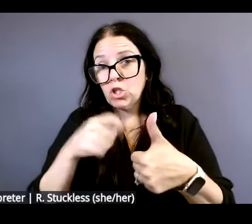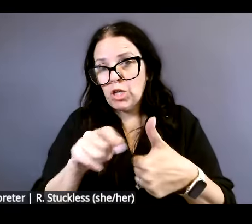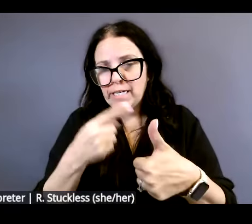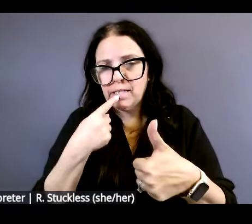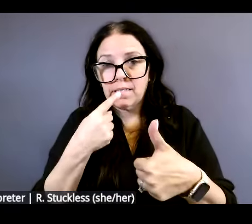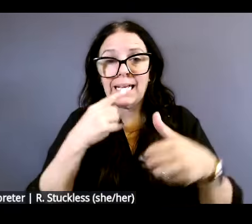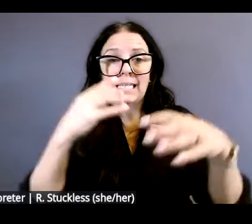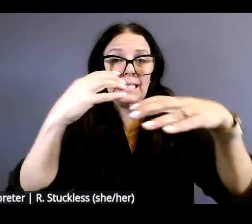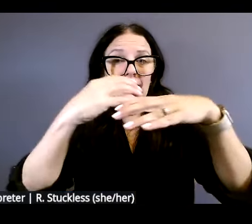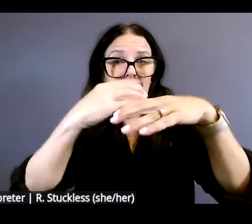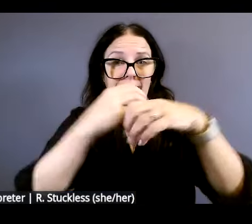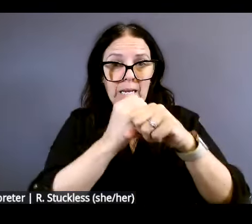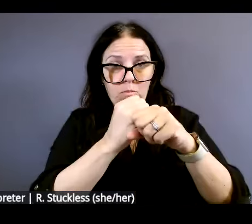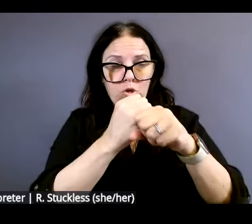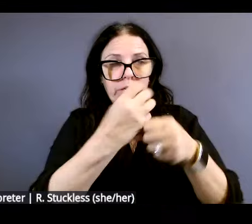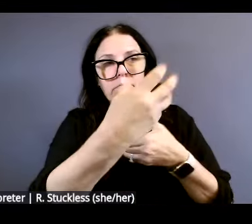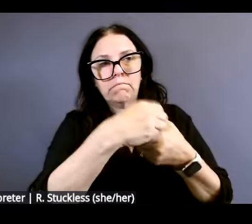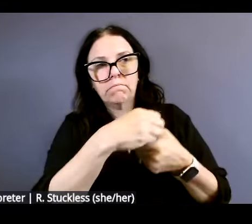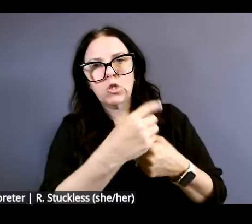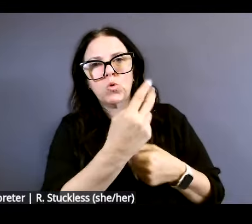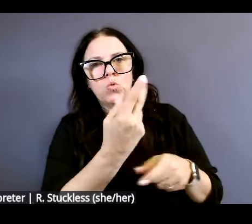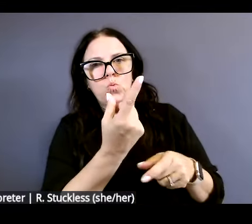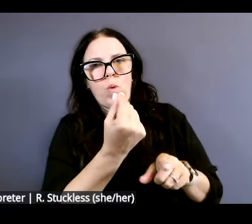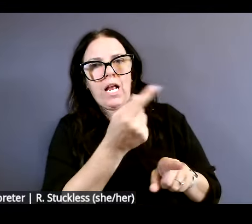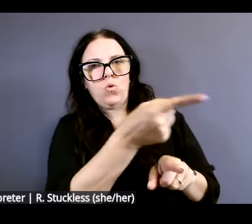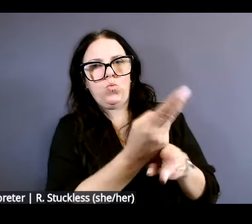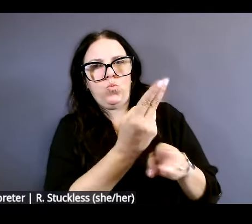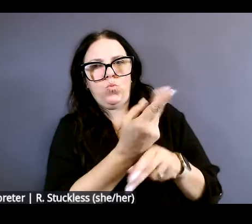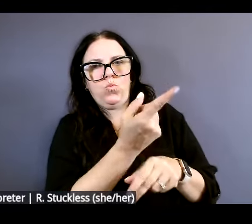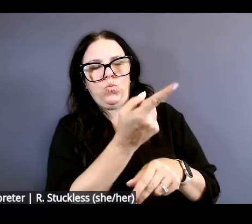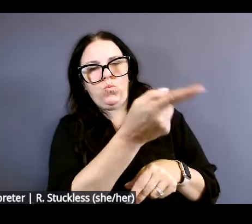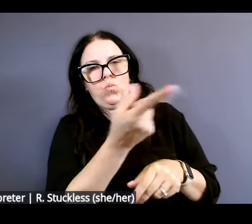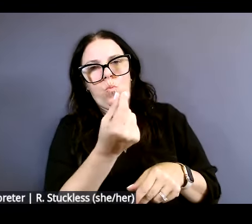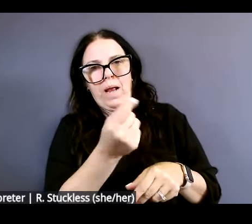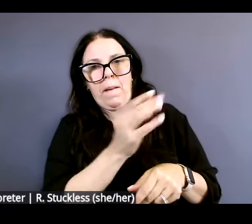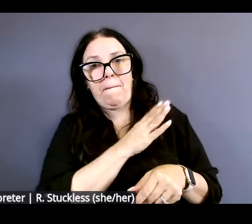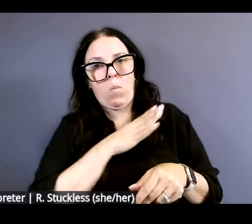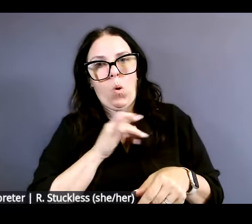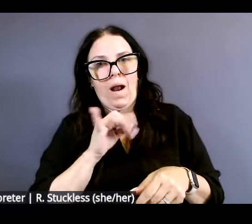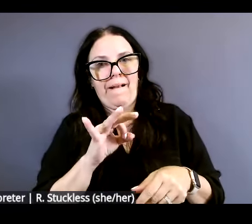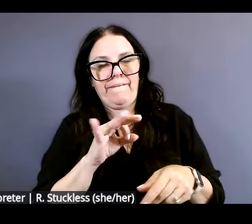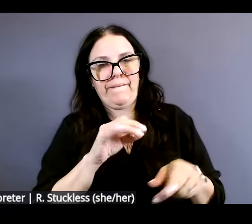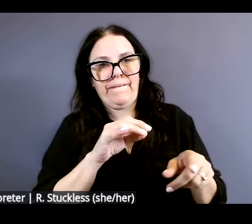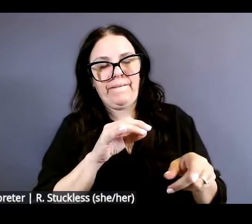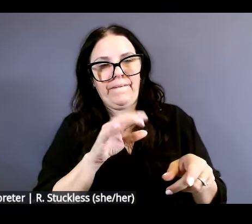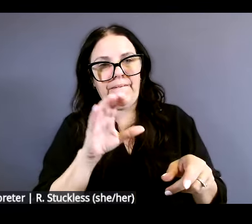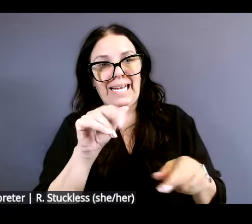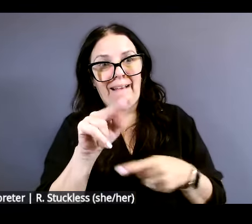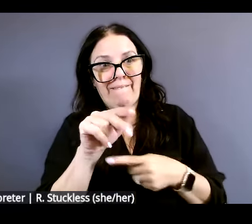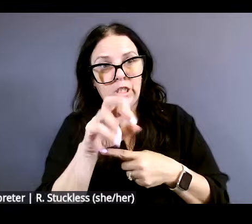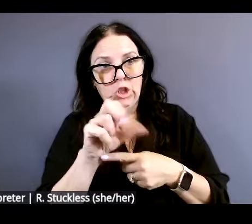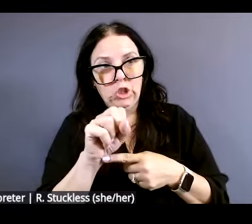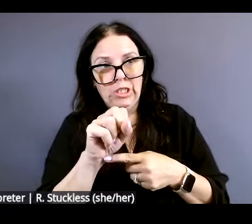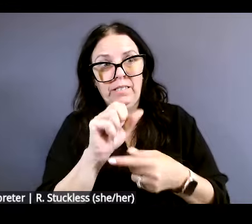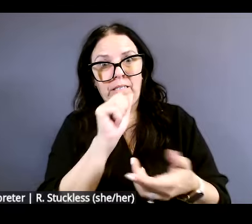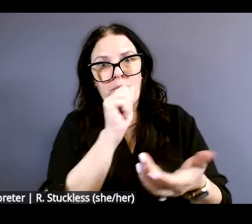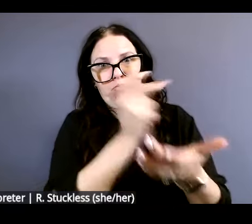as approved by the Board of State Canvassers at the June 27th meeting. And then the second